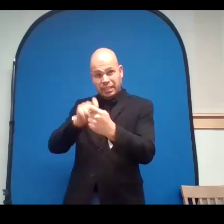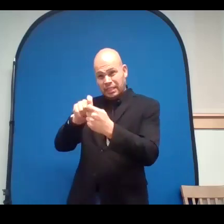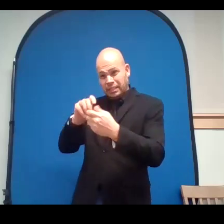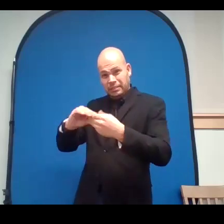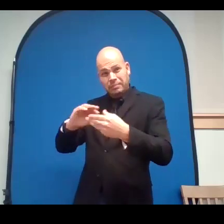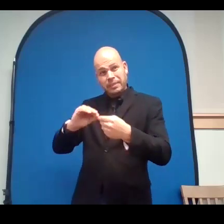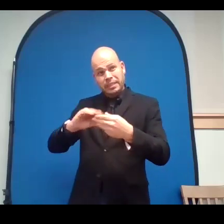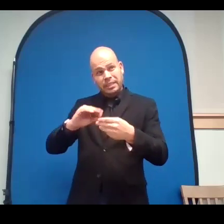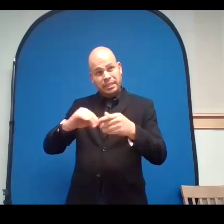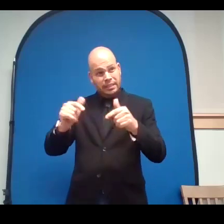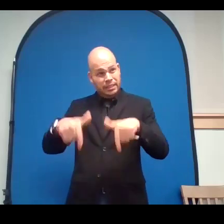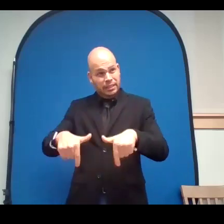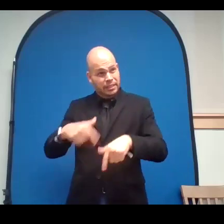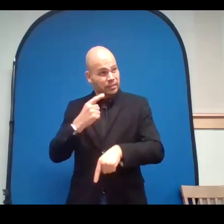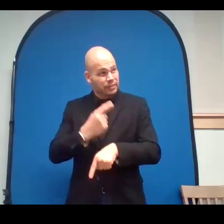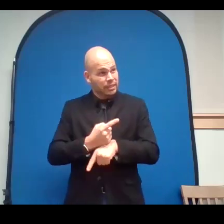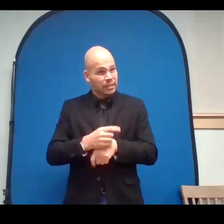Right?